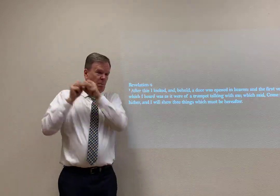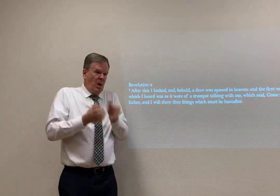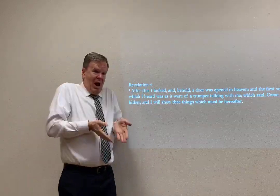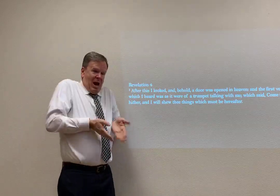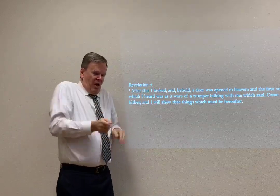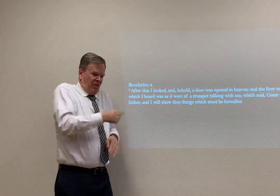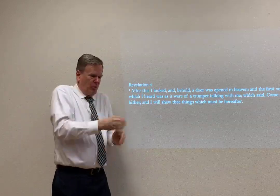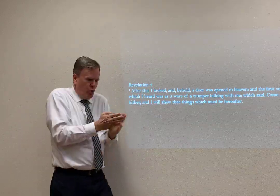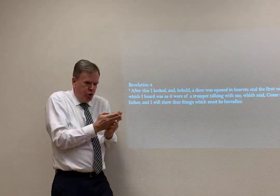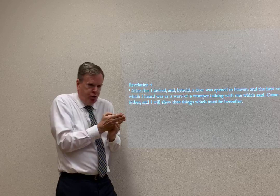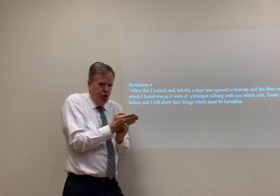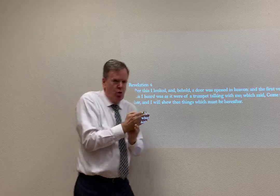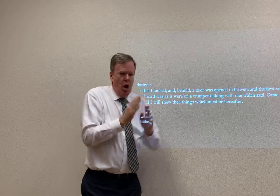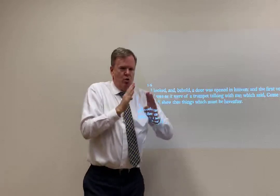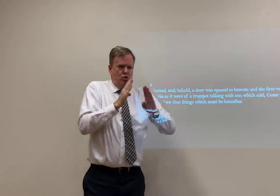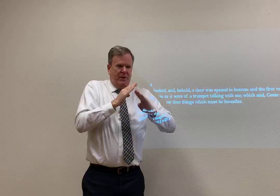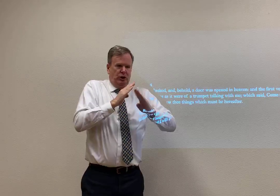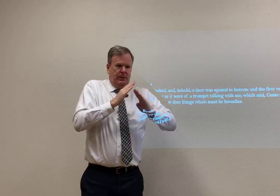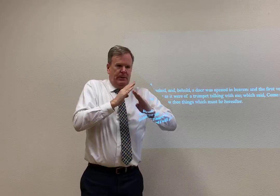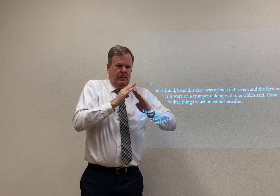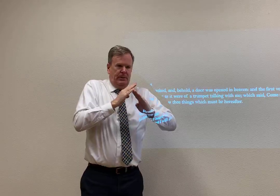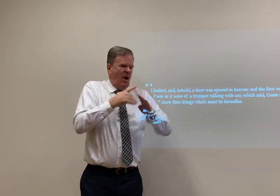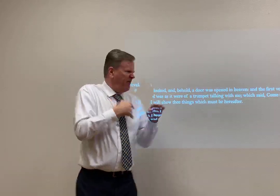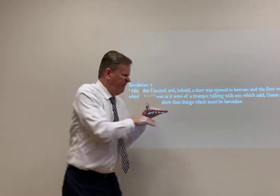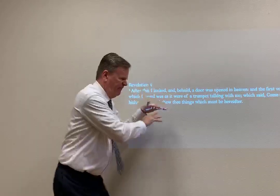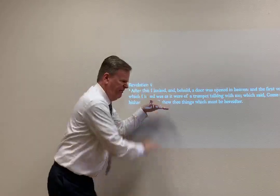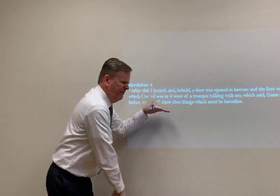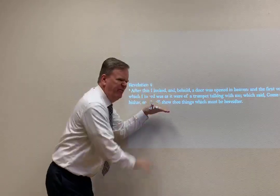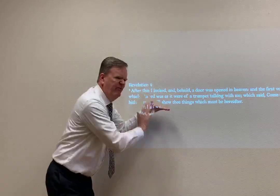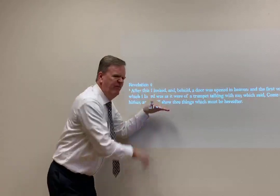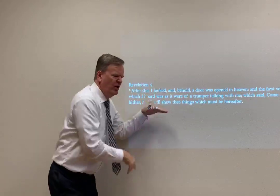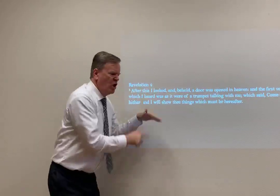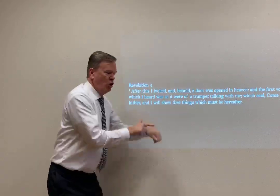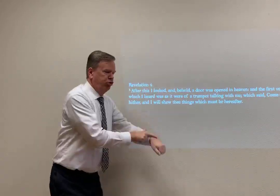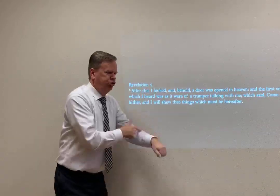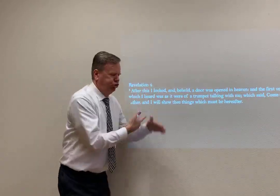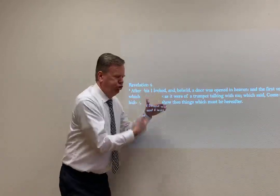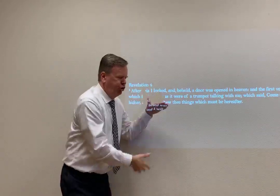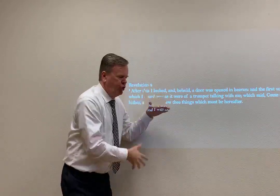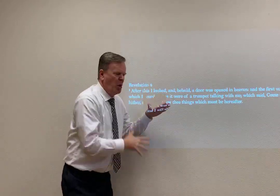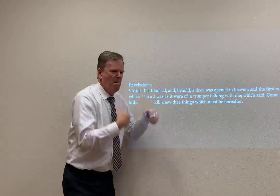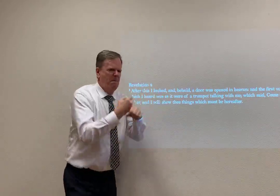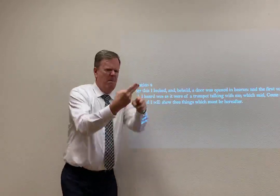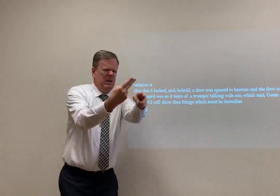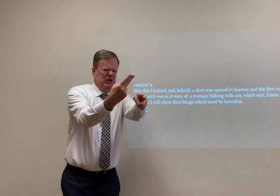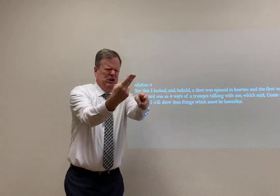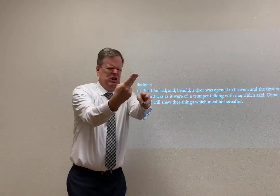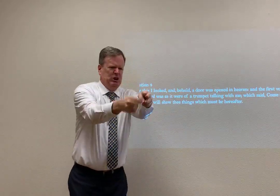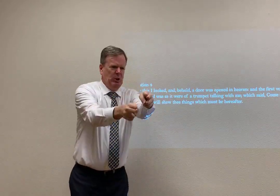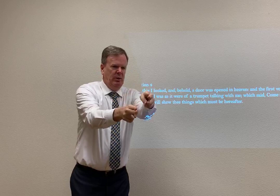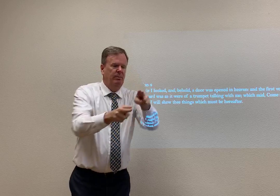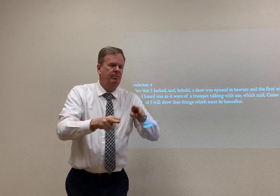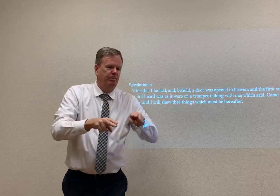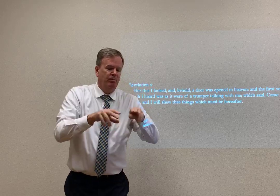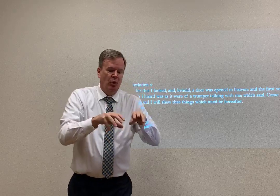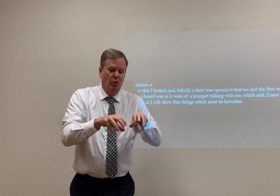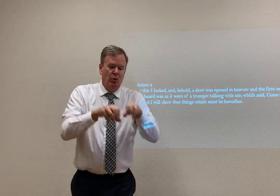After the church is raptured, there's a trial or a tribulation that people have to go through. And you see it in the book of Revelations. I'll make it short here,